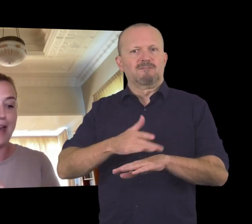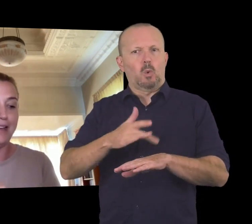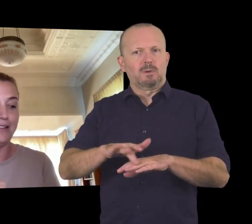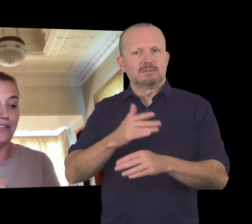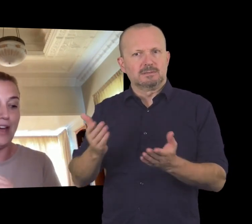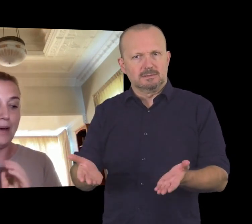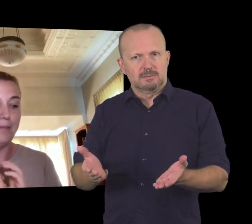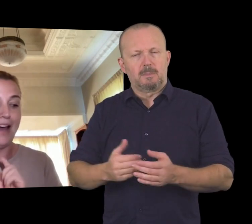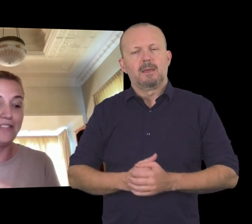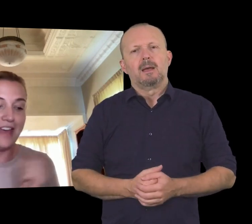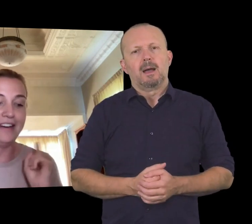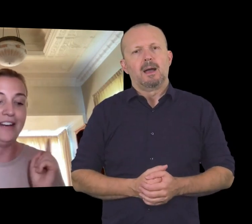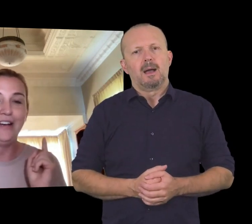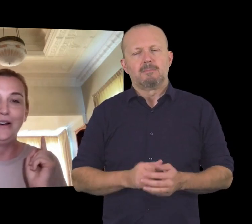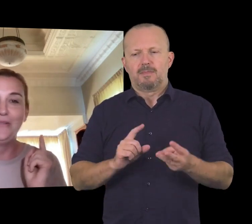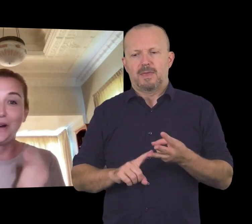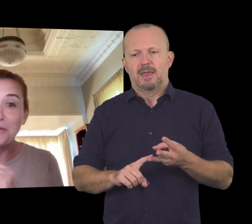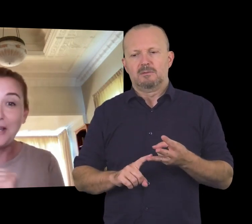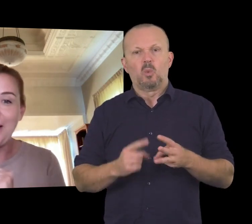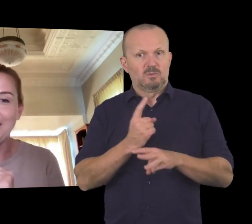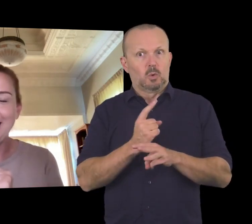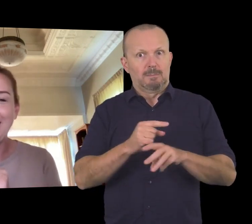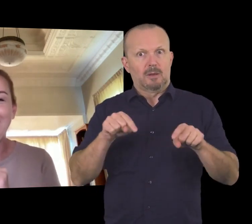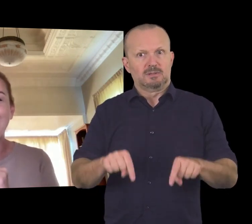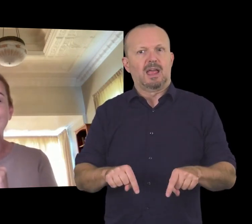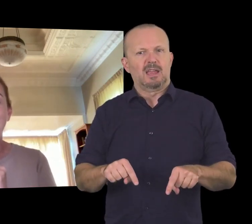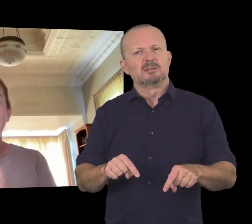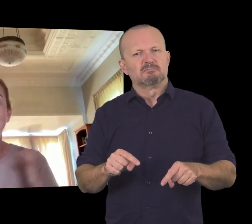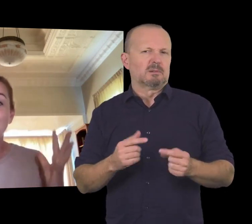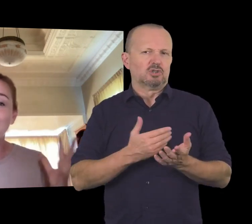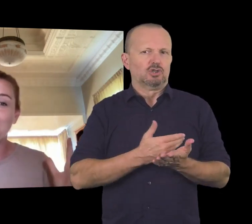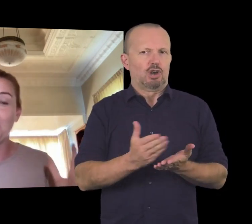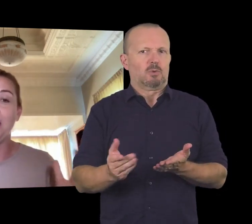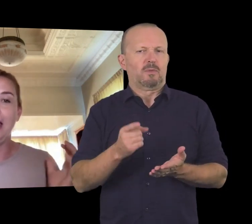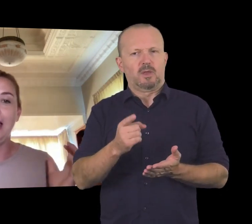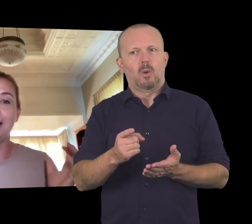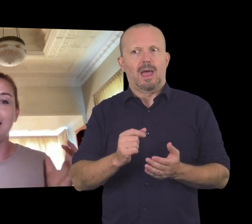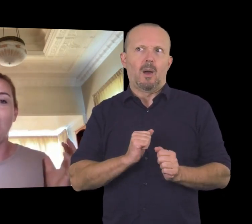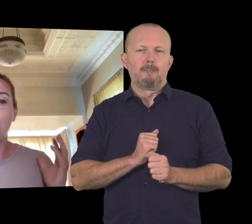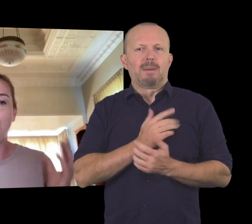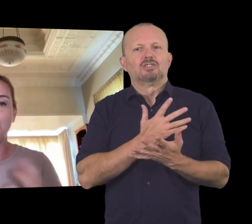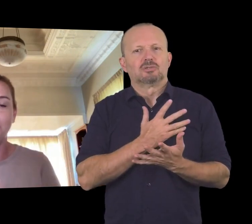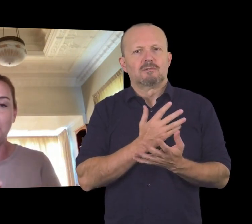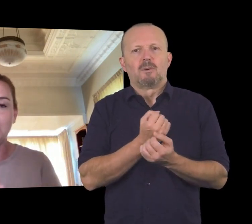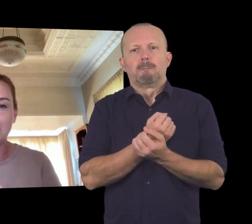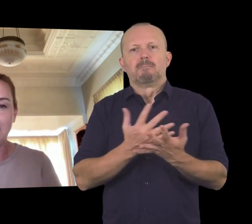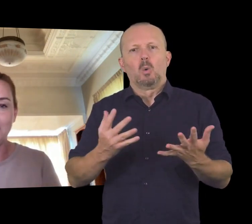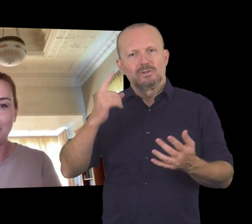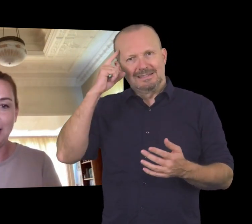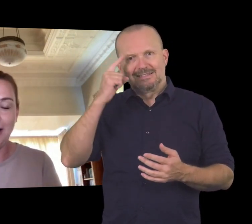And then what I'm talking about today is, and sharing with you, is our passion